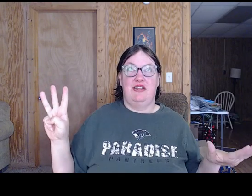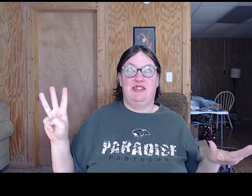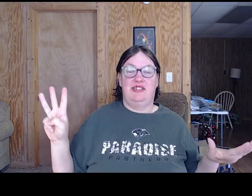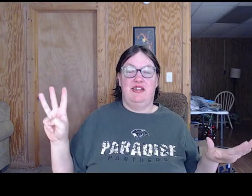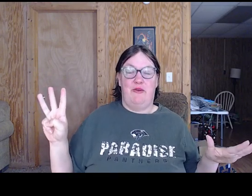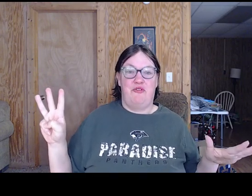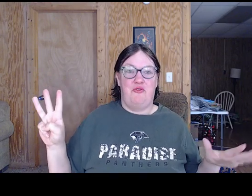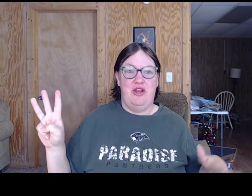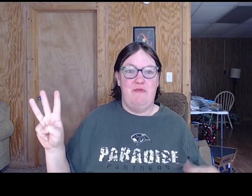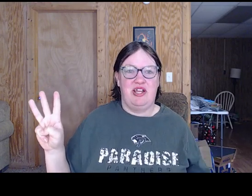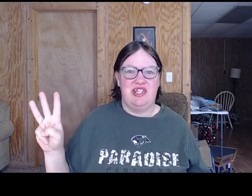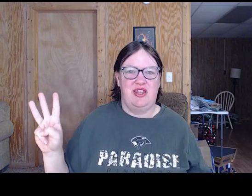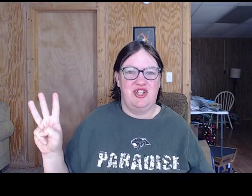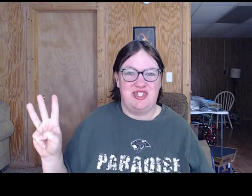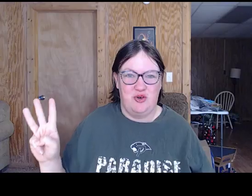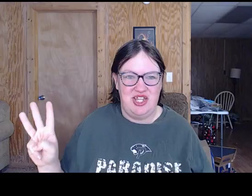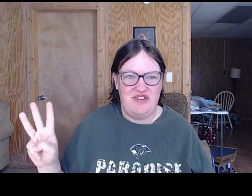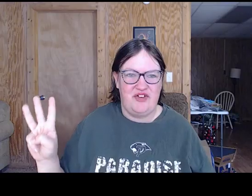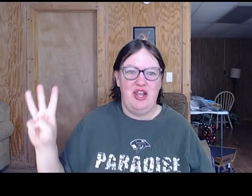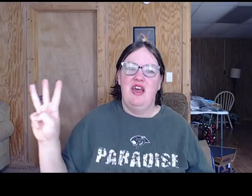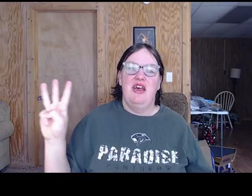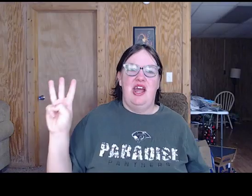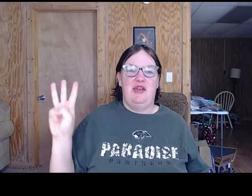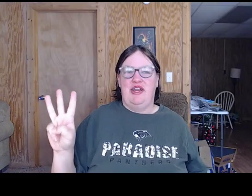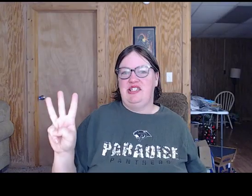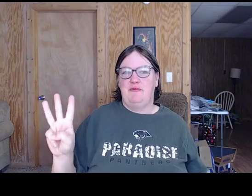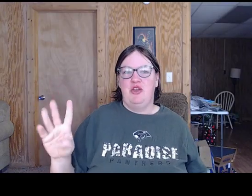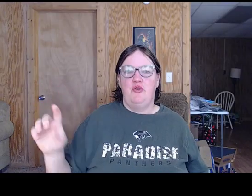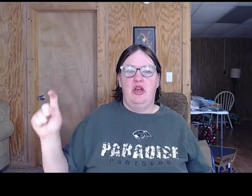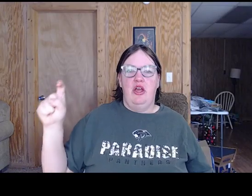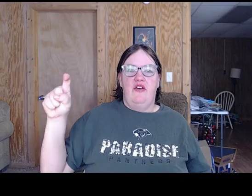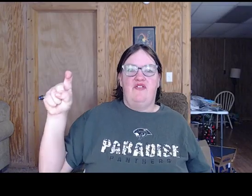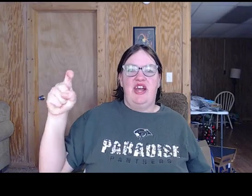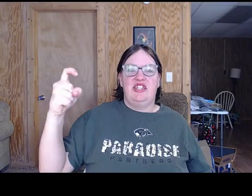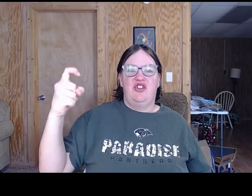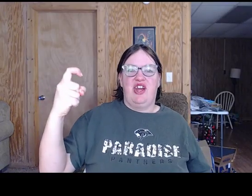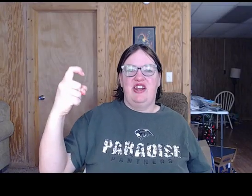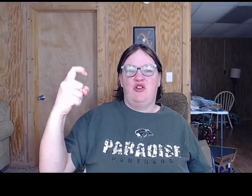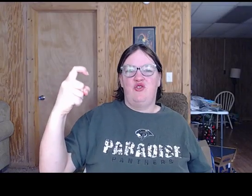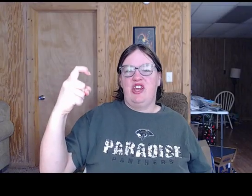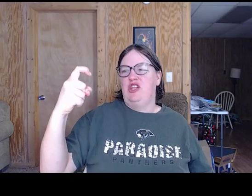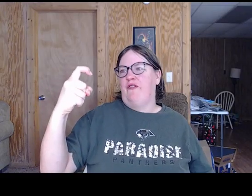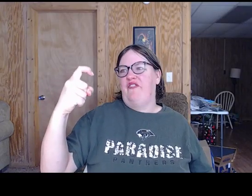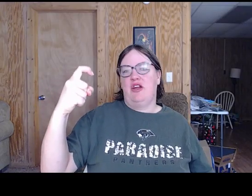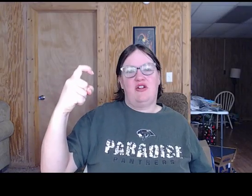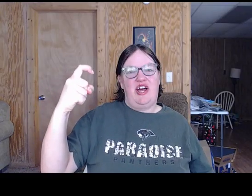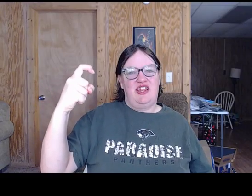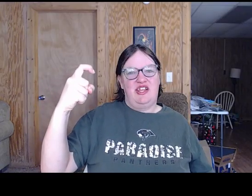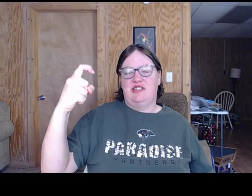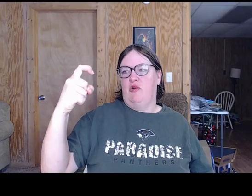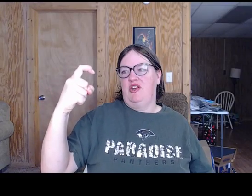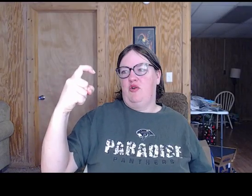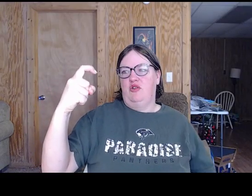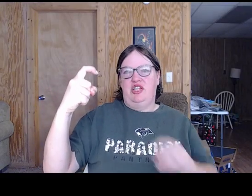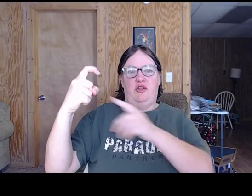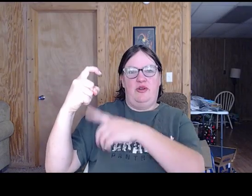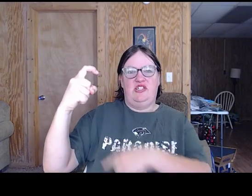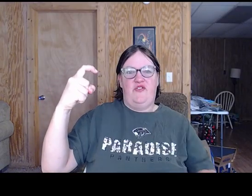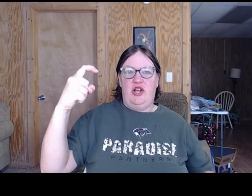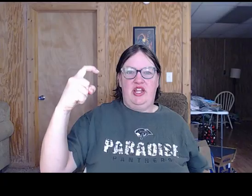that's the number 3 because that looks totally different. Anyway, W. For X, you're kind of crooking your finger like this while you're holding the rest of your hand in